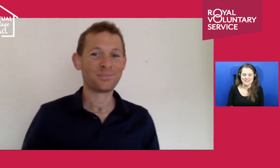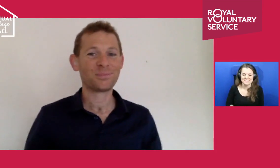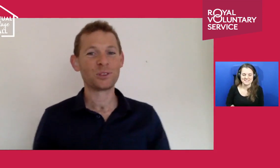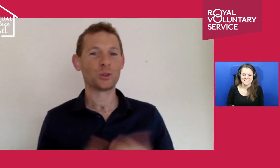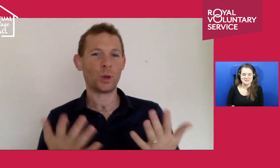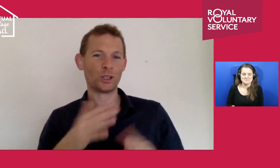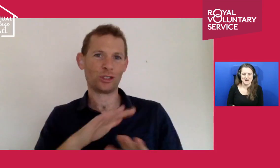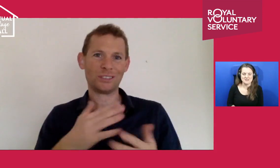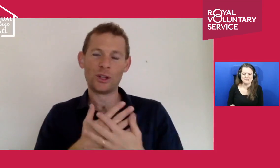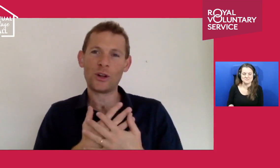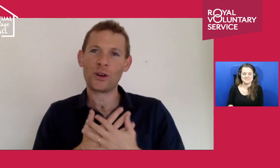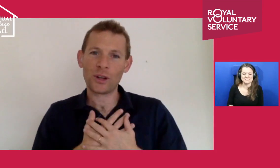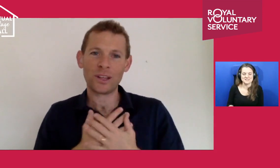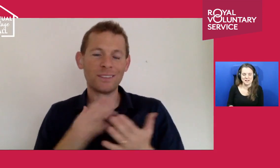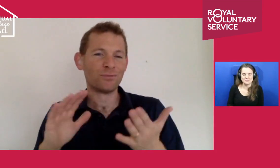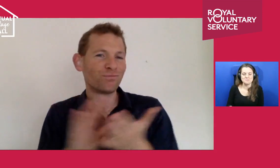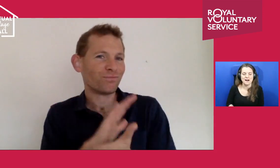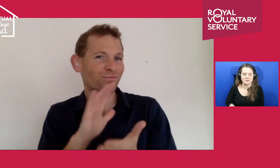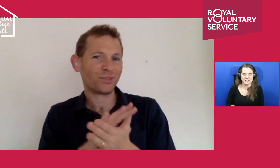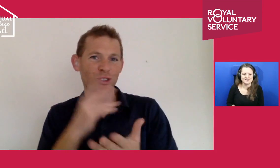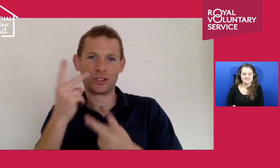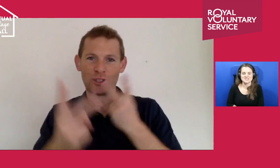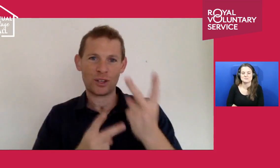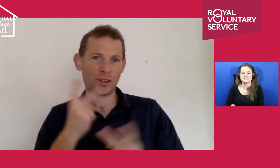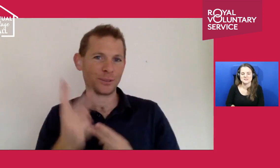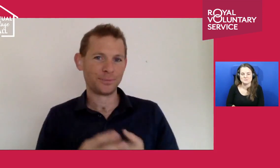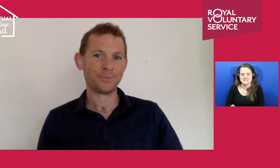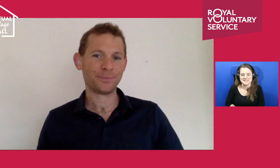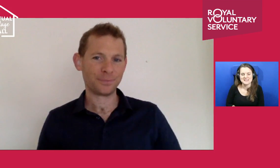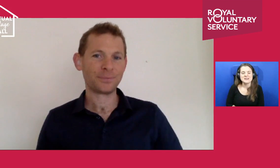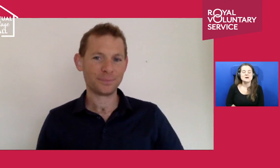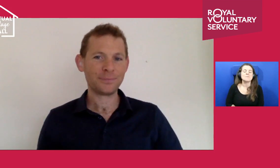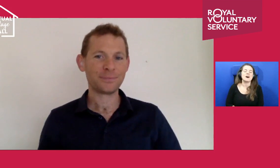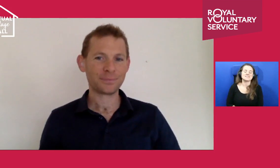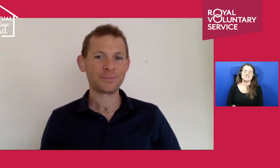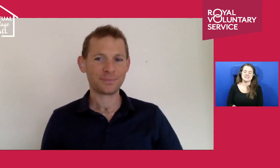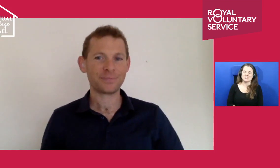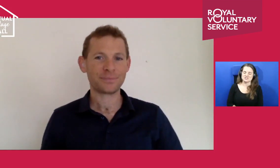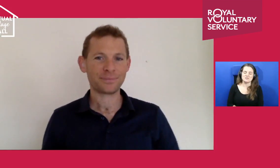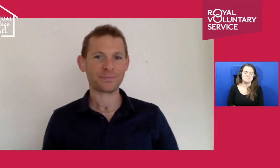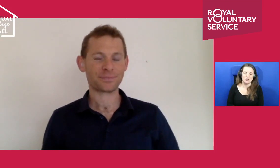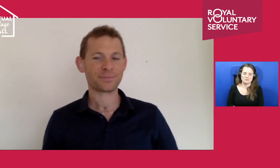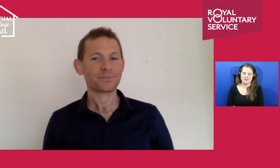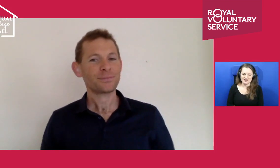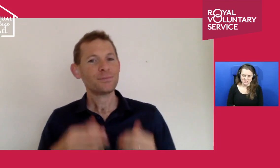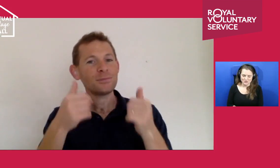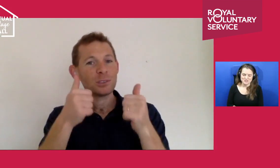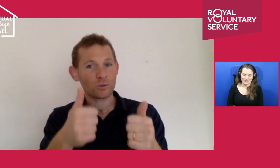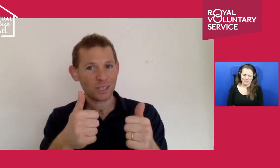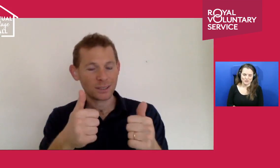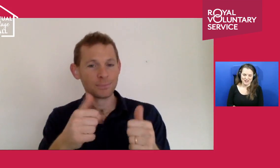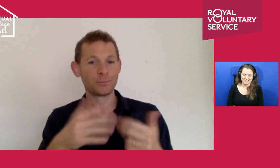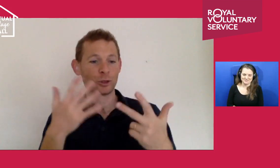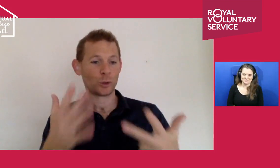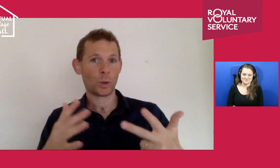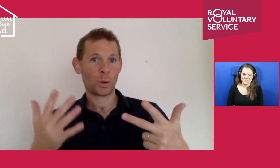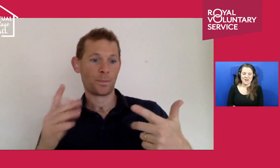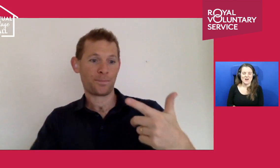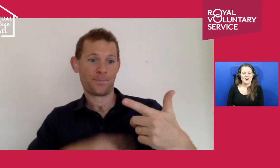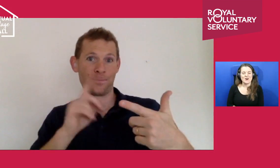not quite on the same development pathway because it's just been so busy, but they both really enjoy songs as